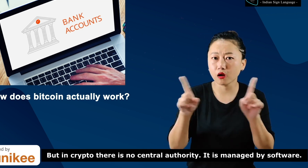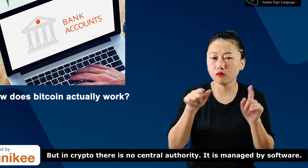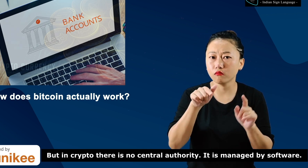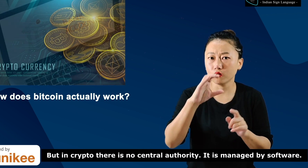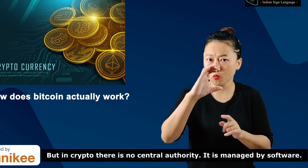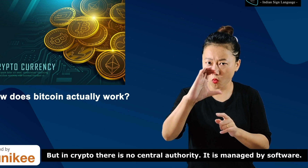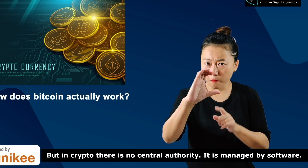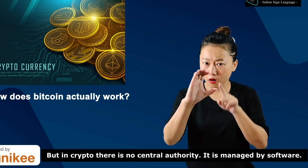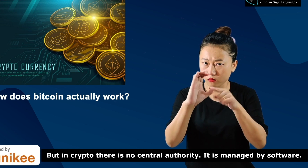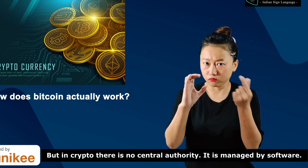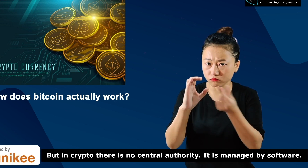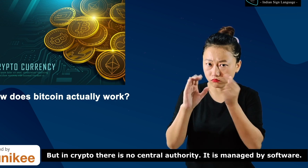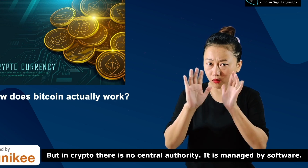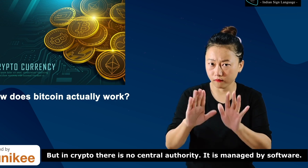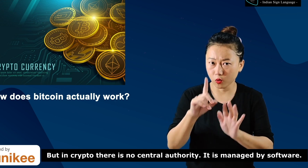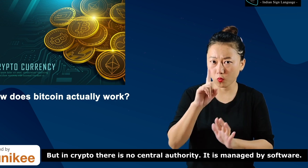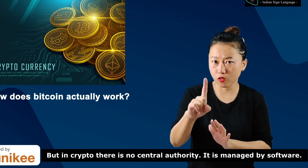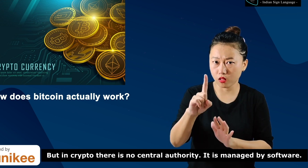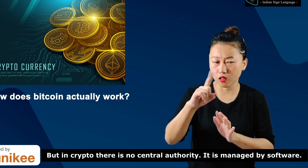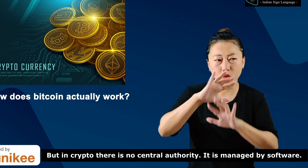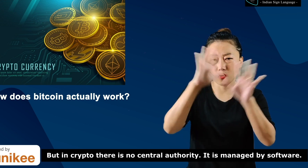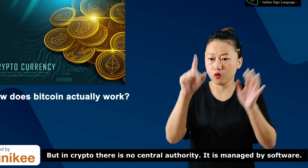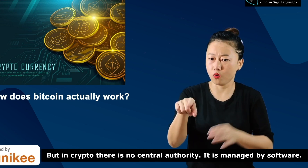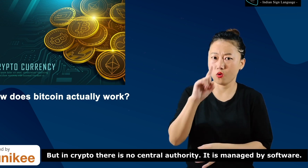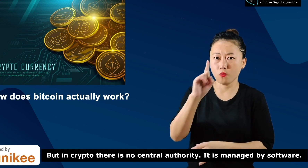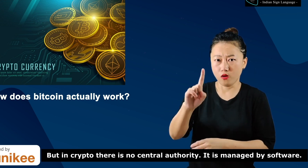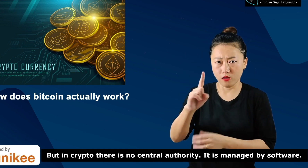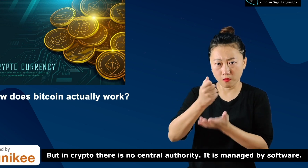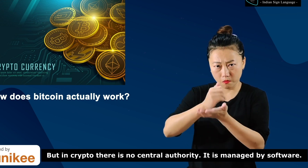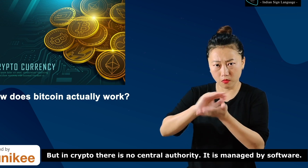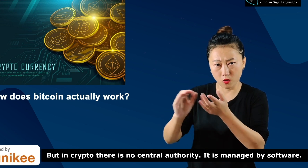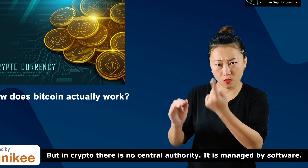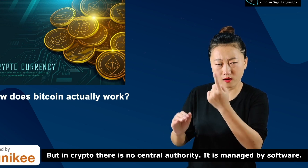But in crypto there is no central authority It is managed by software